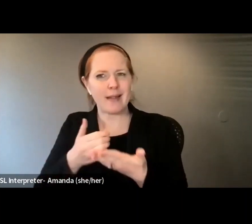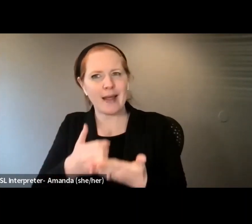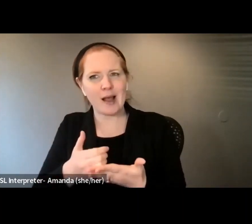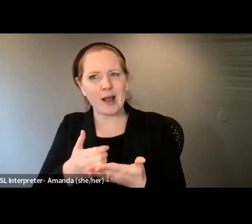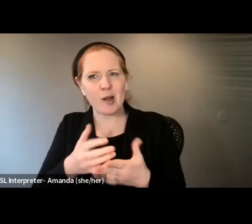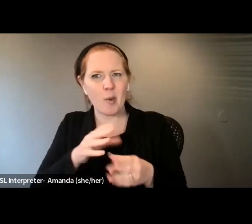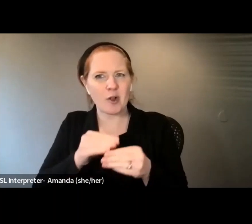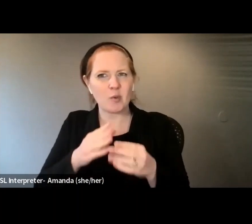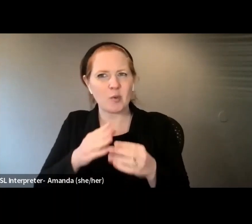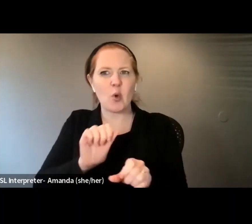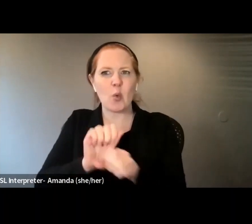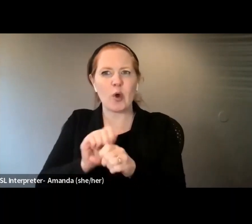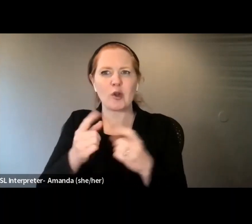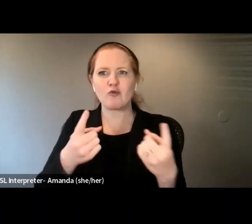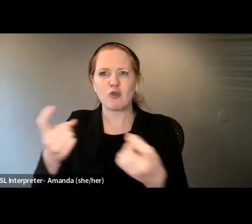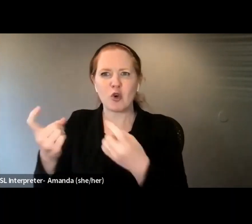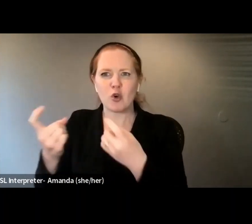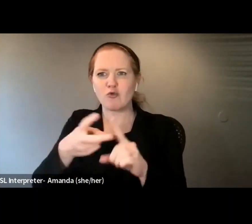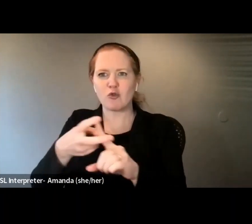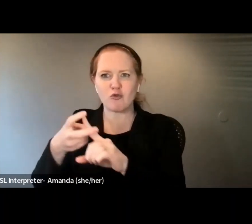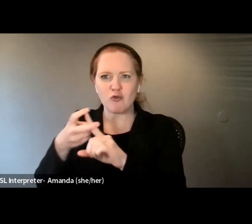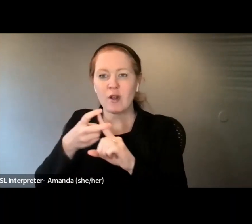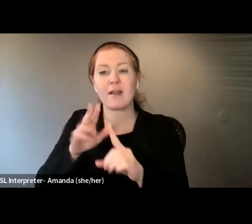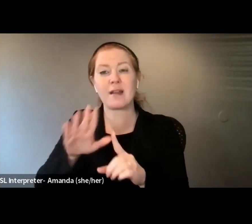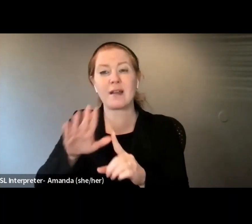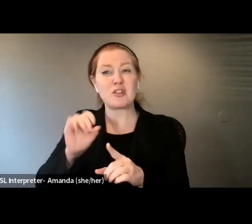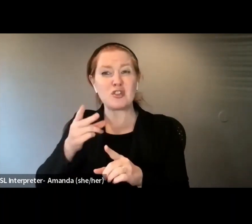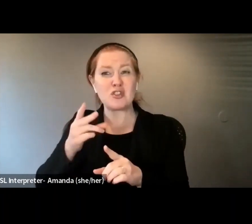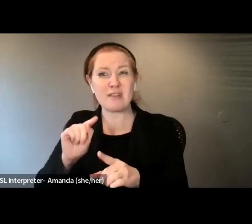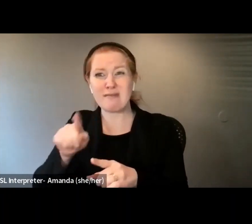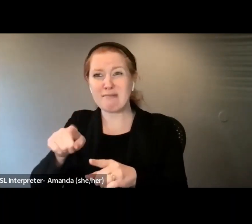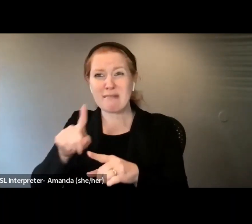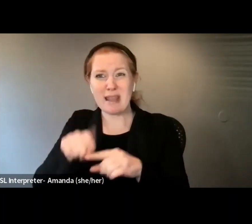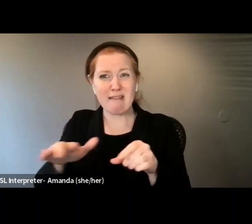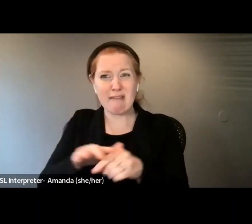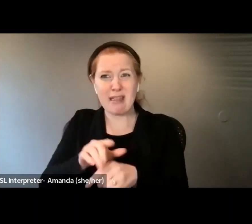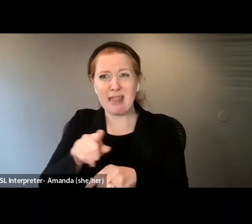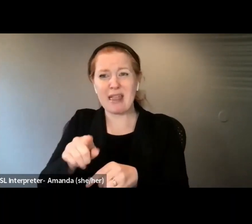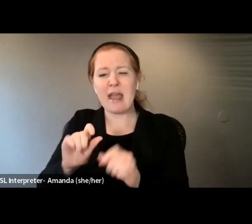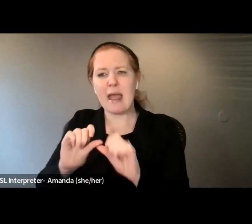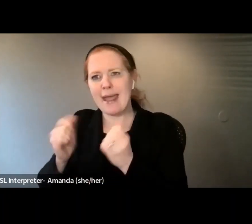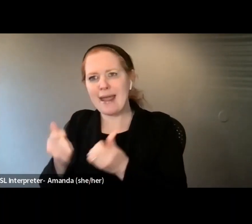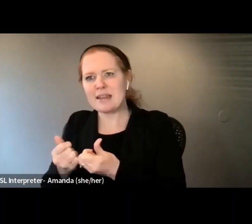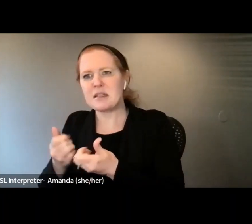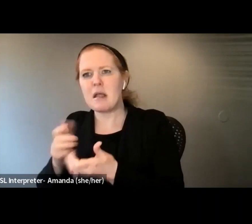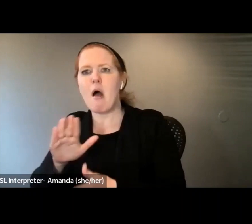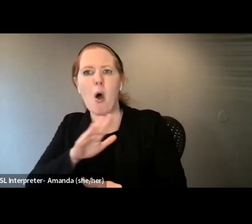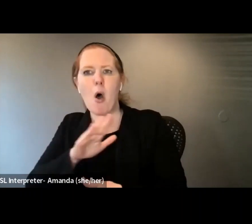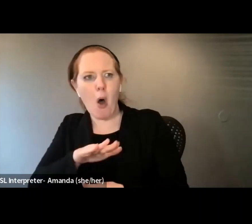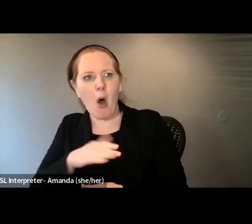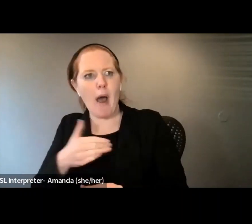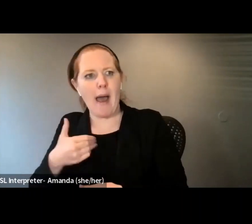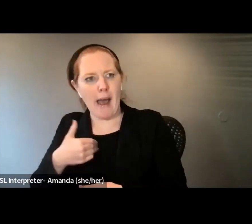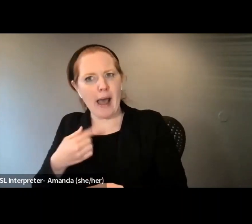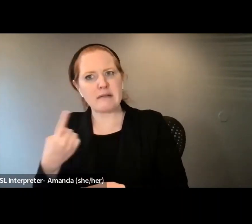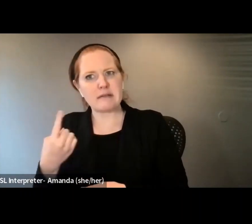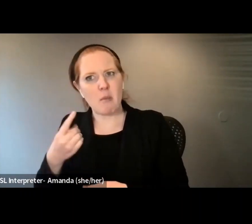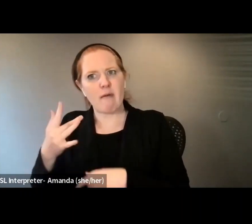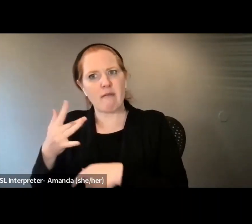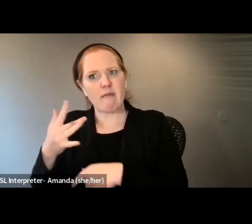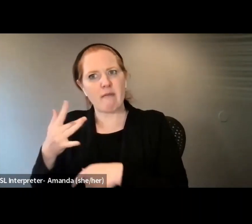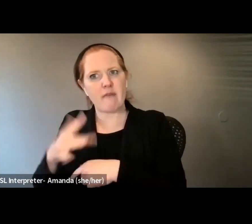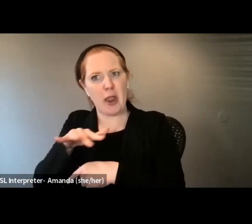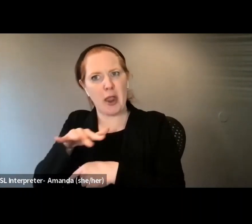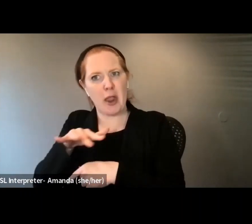worker recruitment. If a participant has a shift that they can't fill, the agency may be able to say, hey, we actually have someone in your